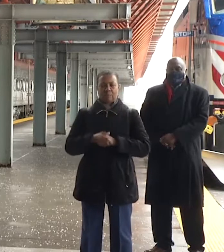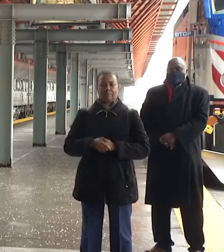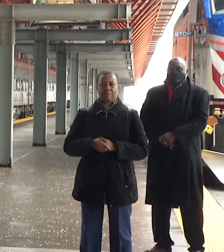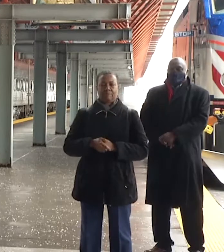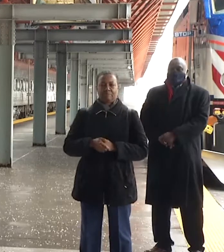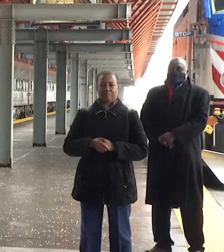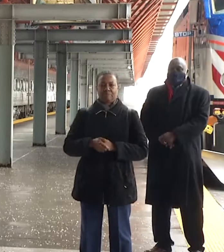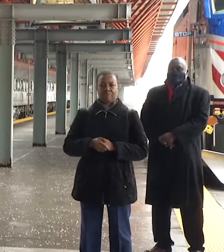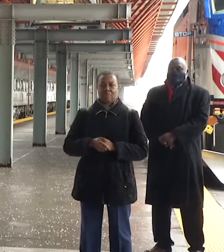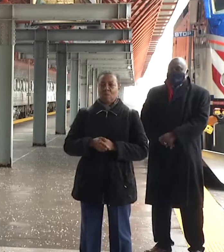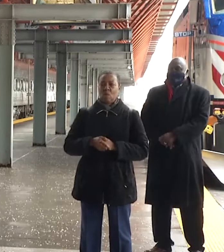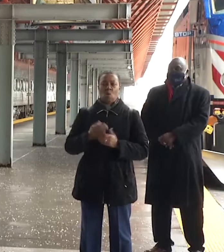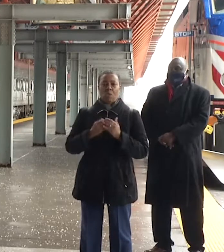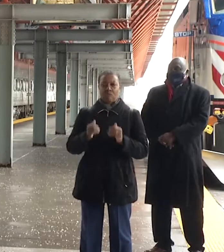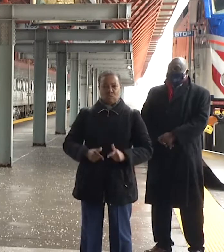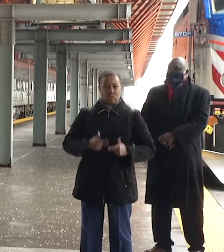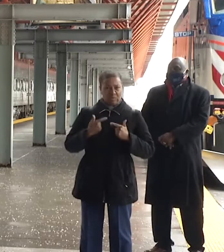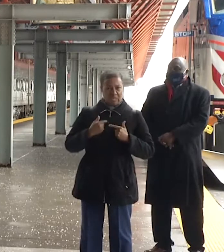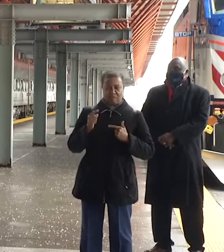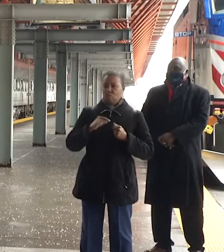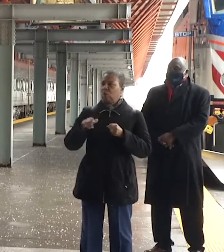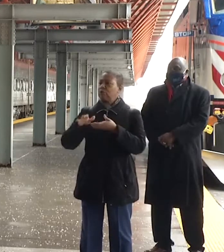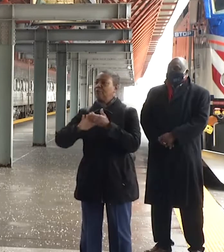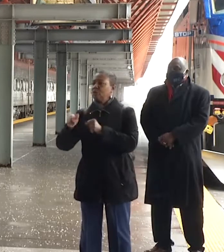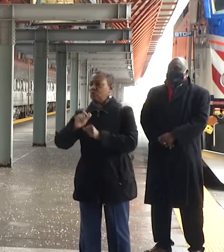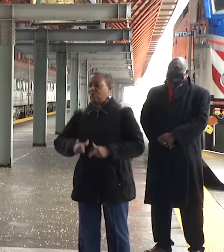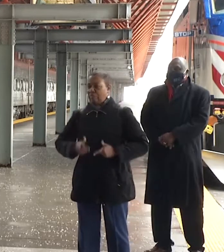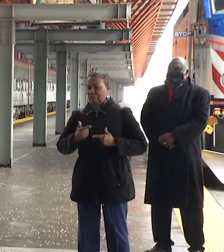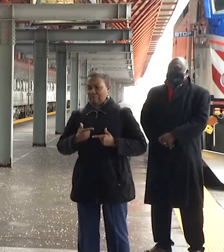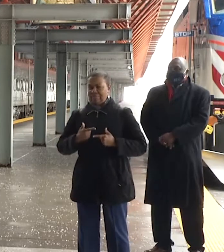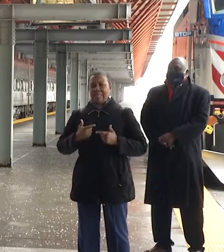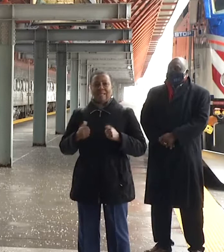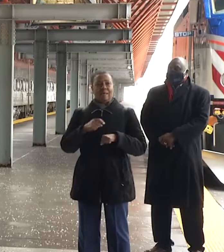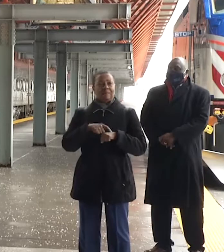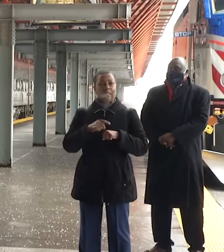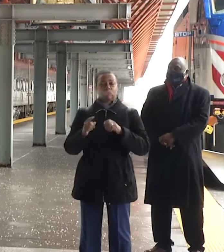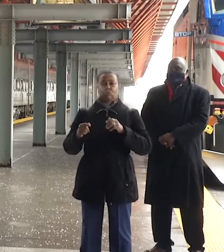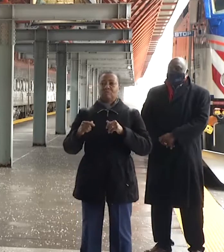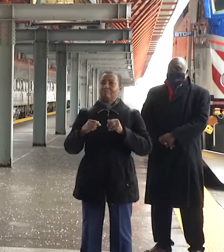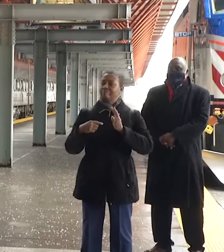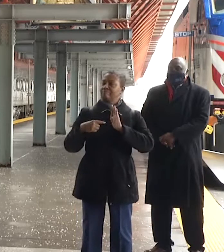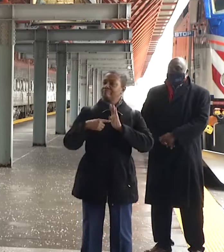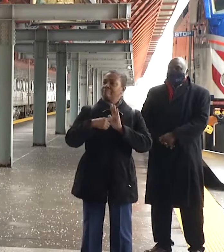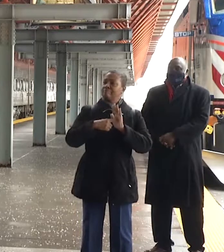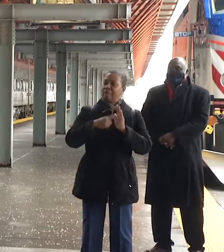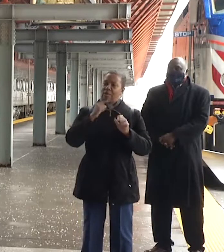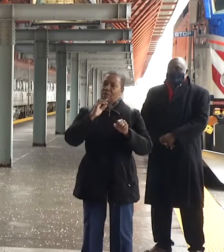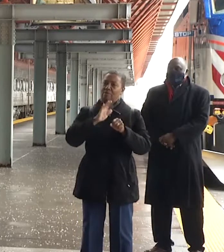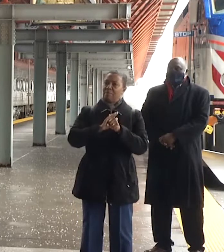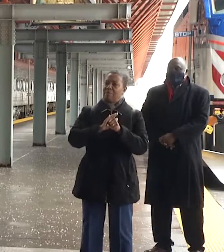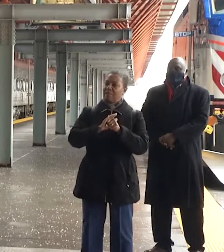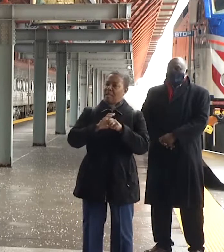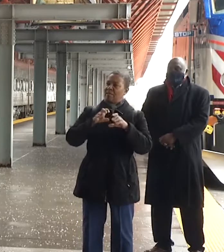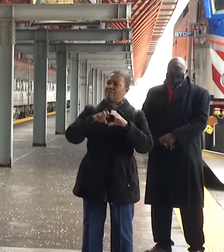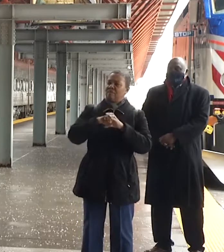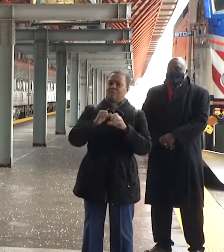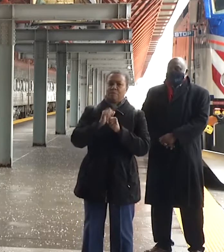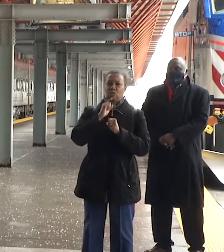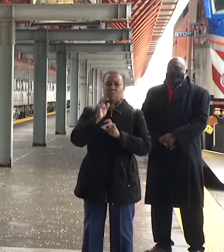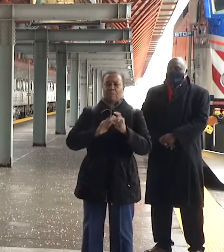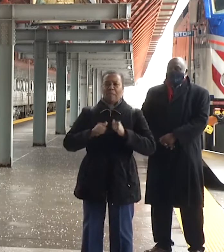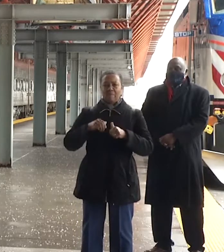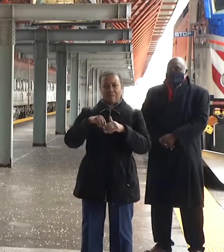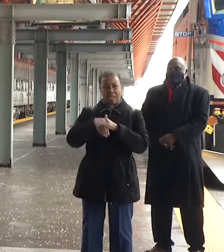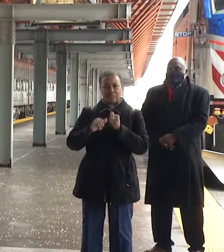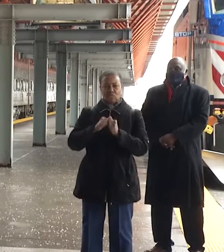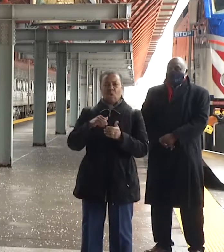no matter your zip code or your neighborhood. Now is the time to showcase our commitment and investment to ensure residents have